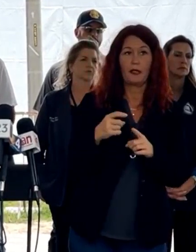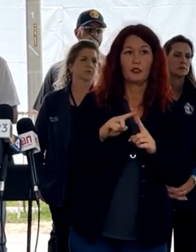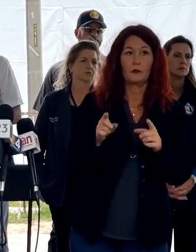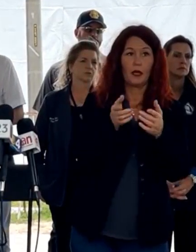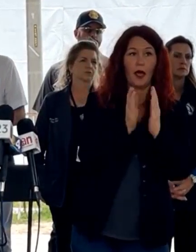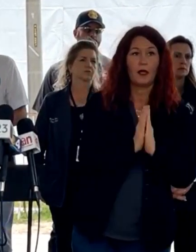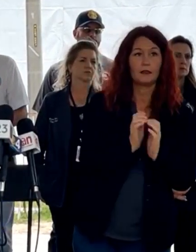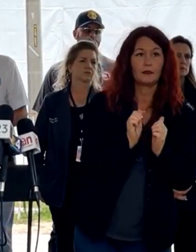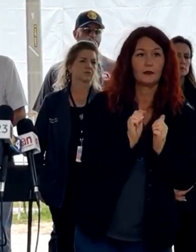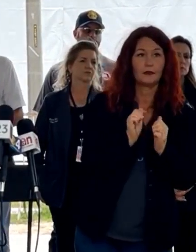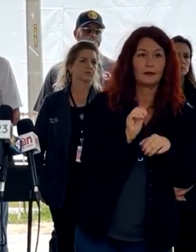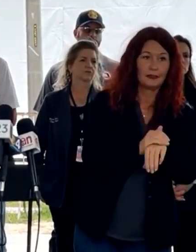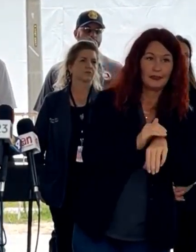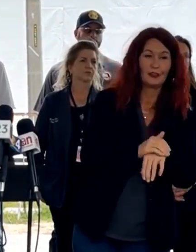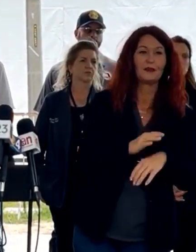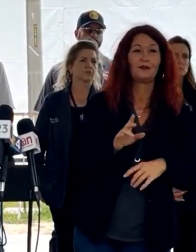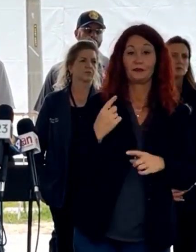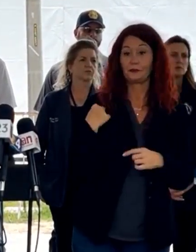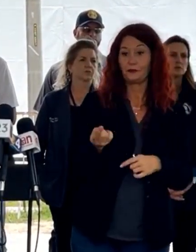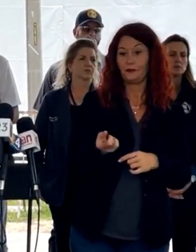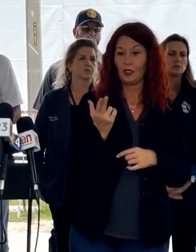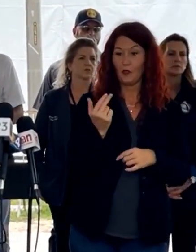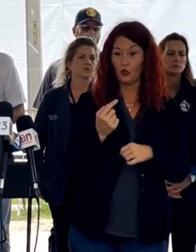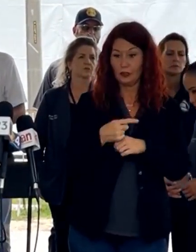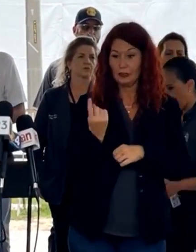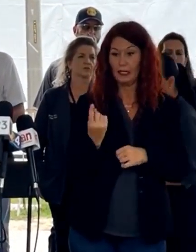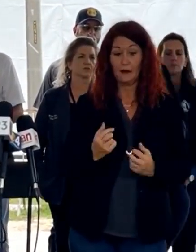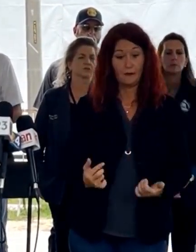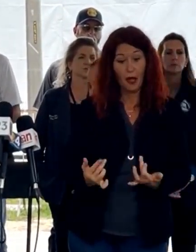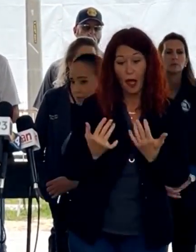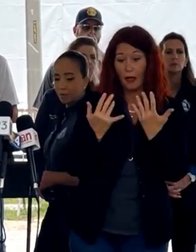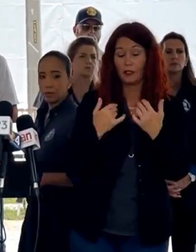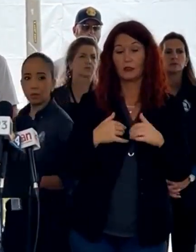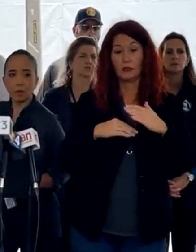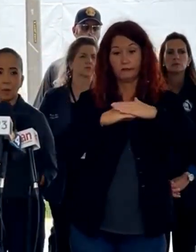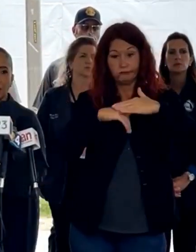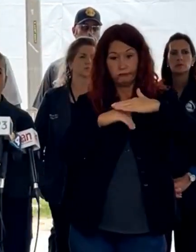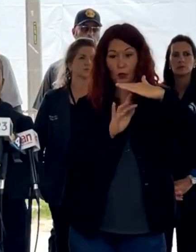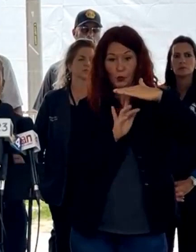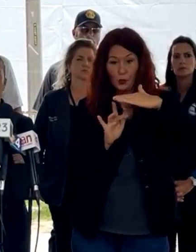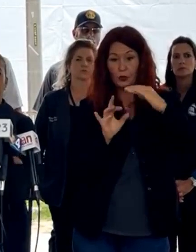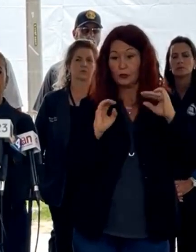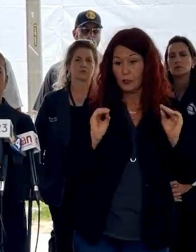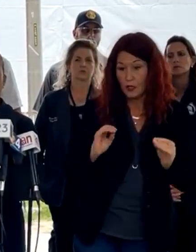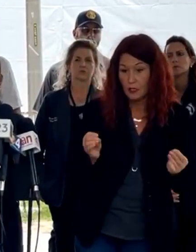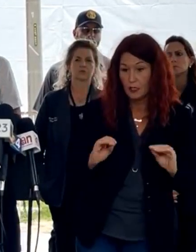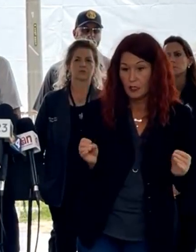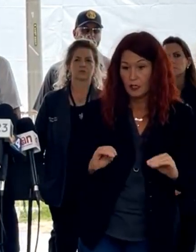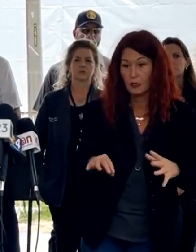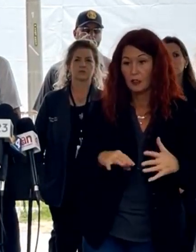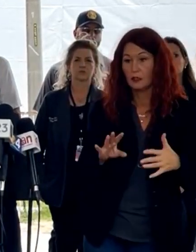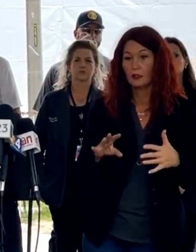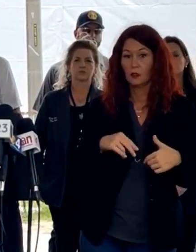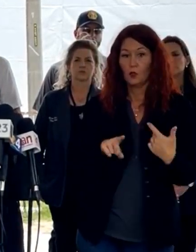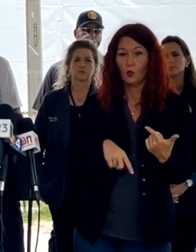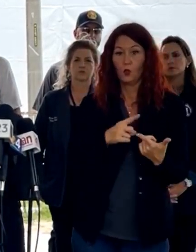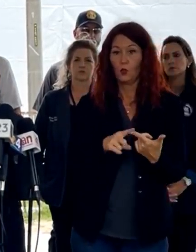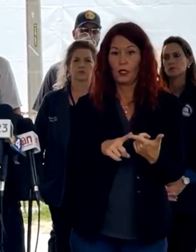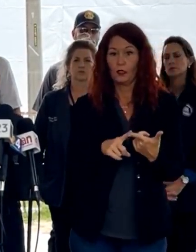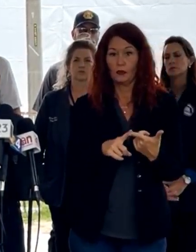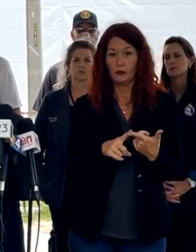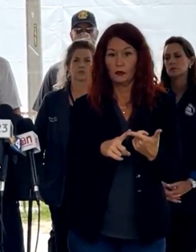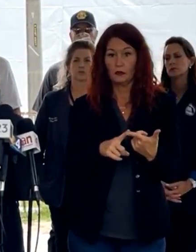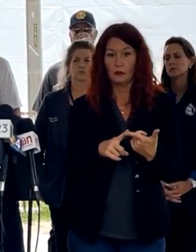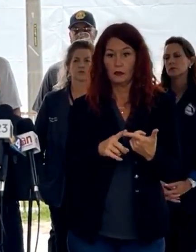fires, 13 days, no boys after the demolition. How close are we to moving to into the recovery phase